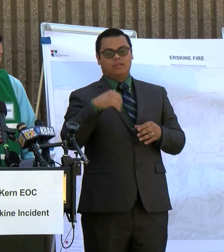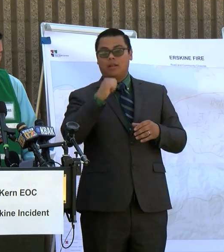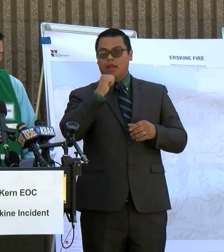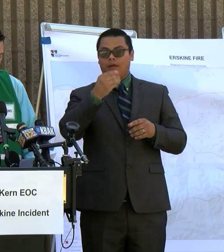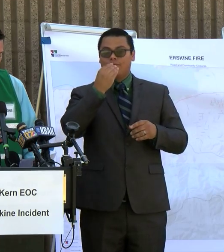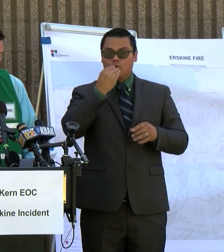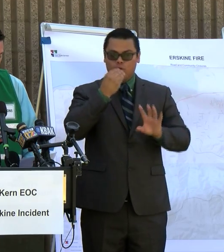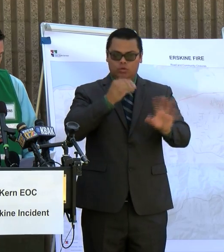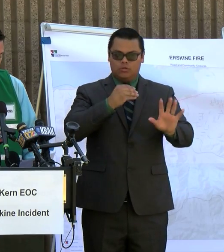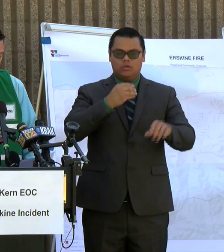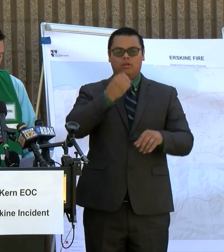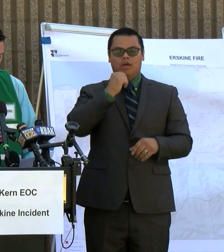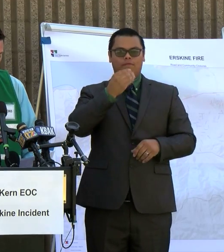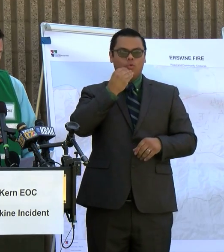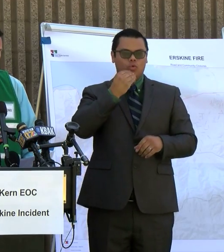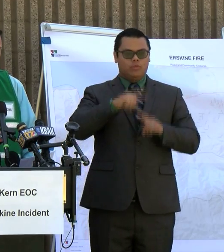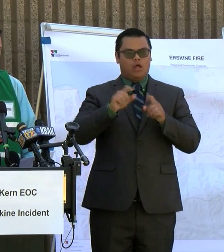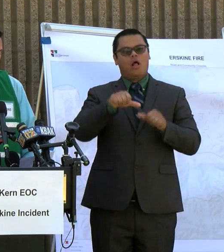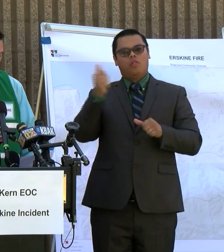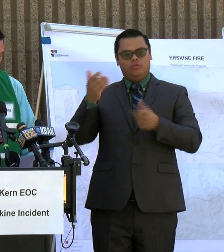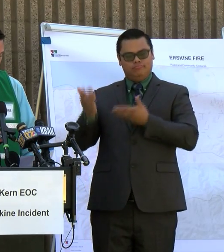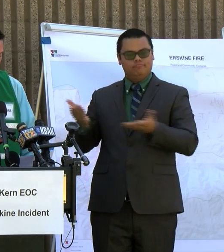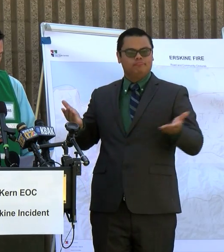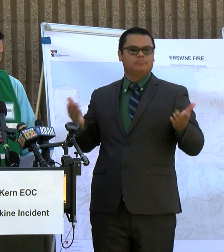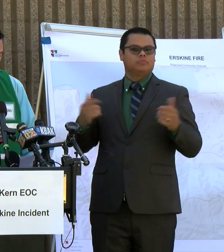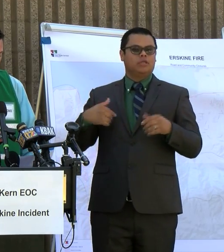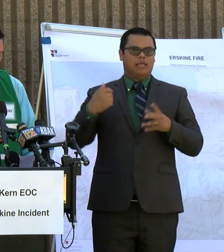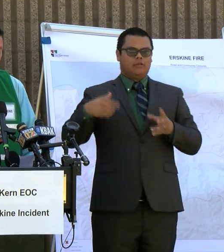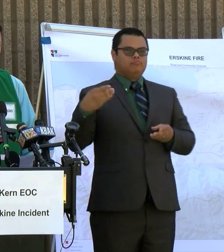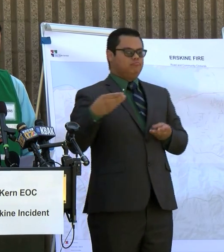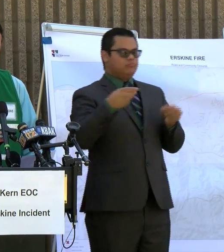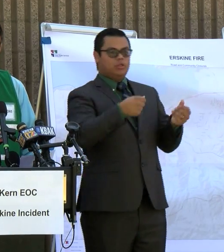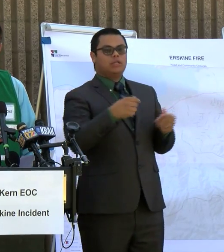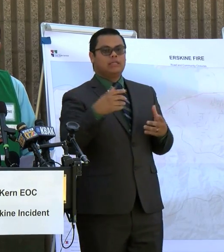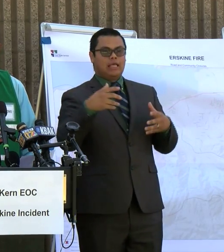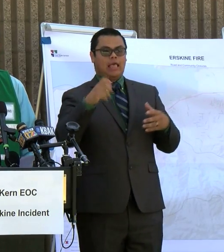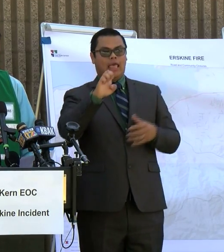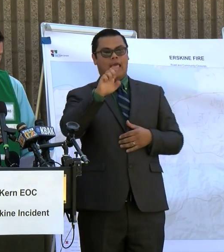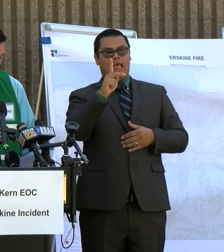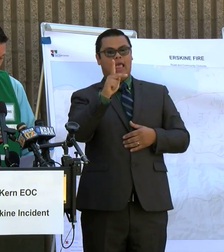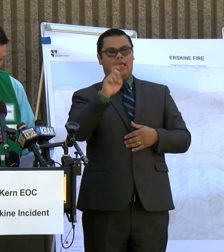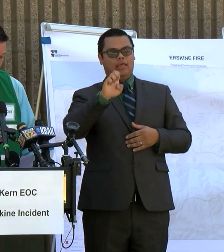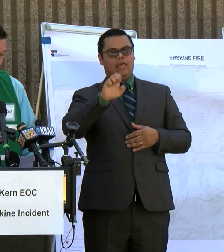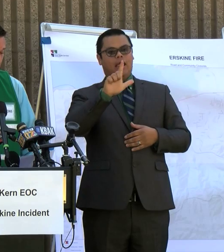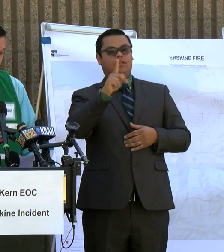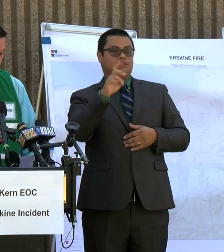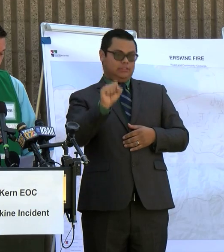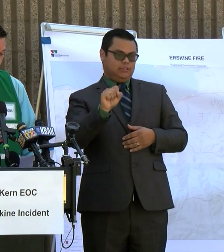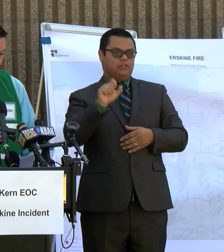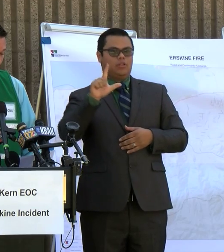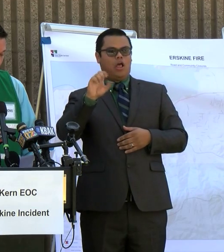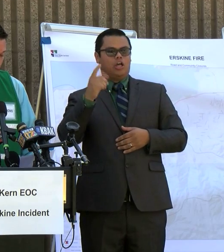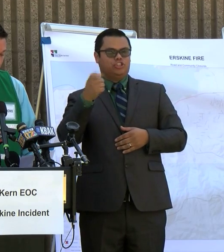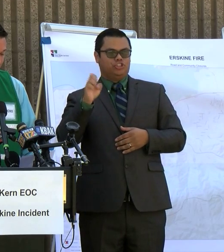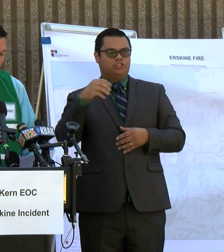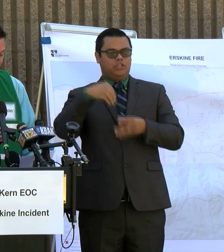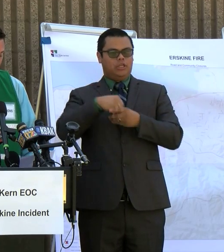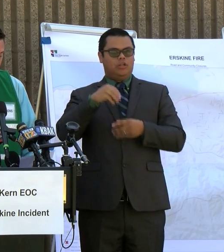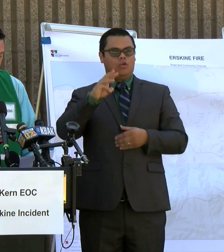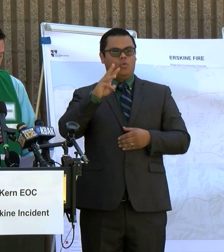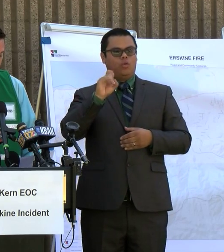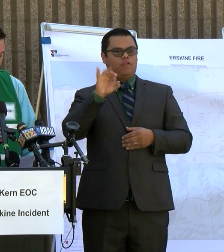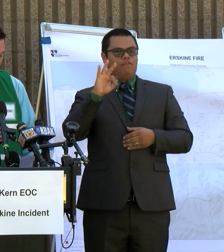non-food non-monetary donations, are still being accepted at the Elks Lodge in Woodford Heights. And that address